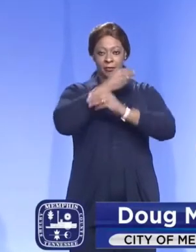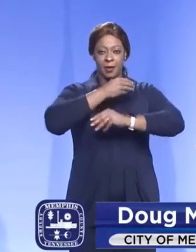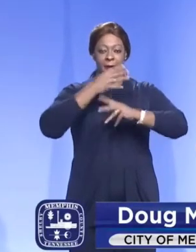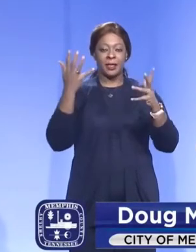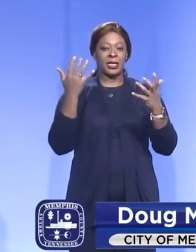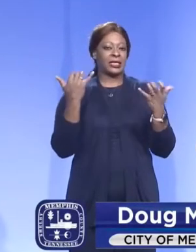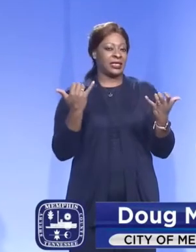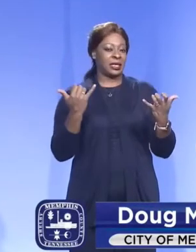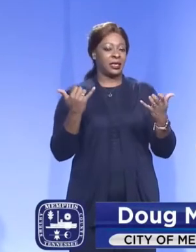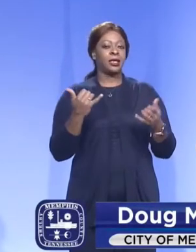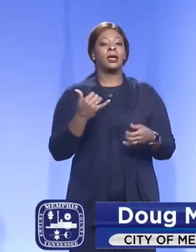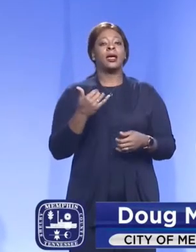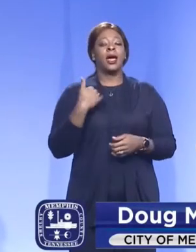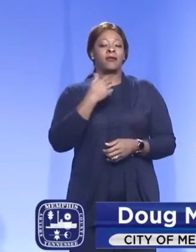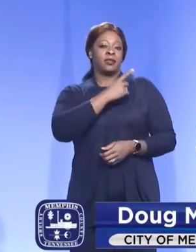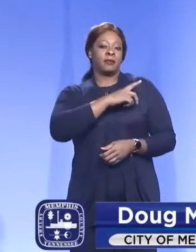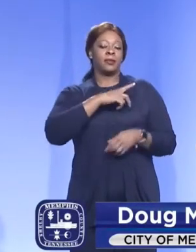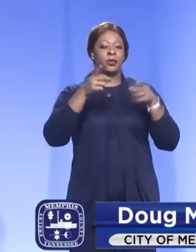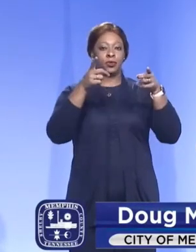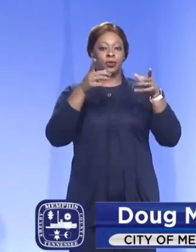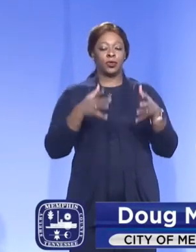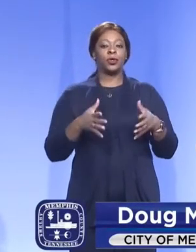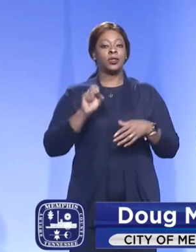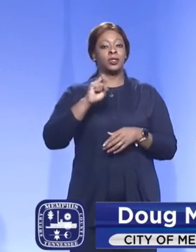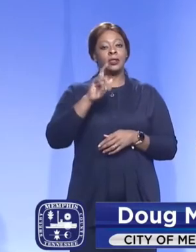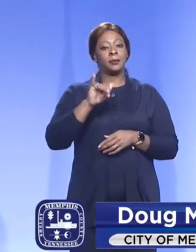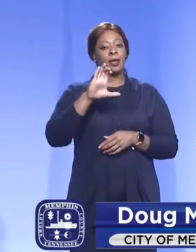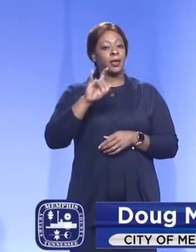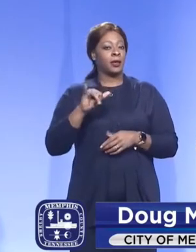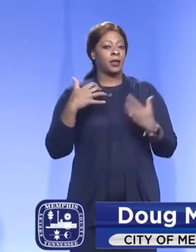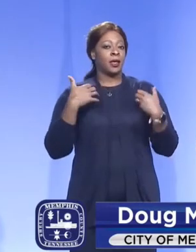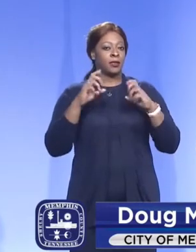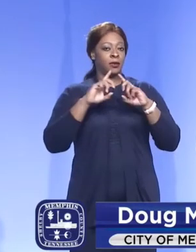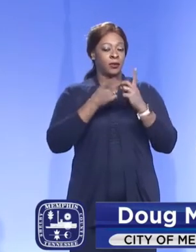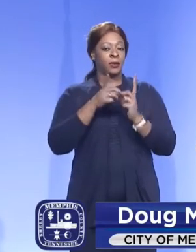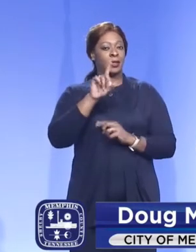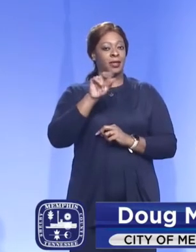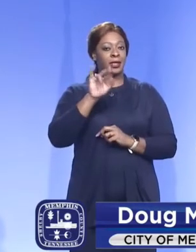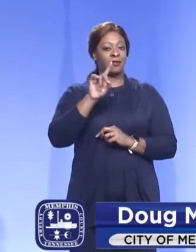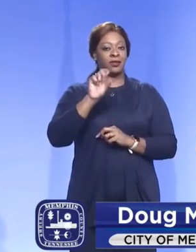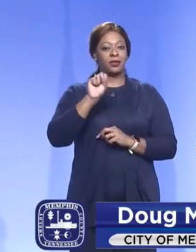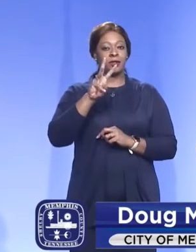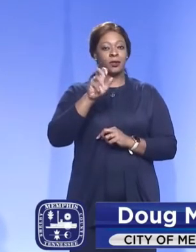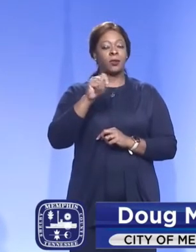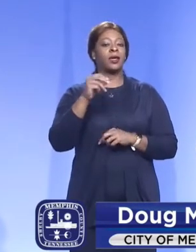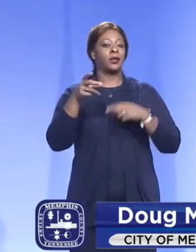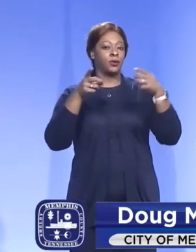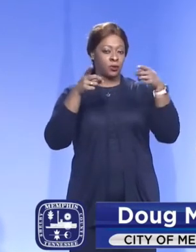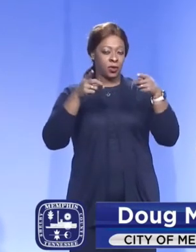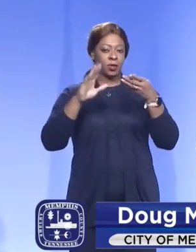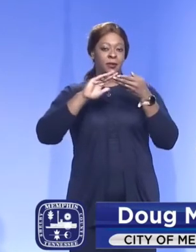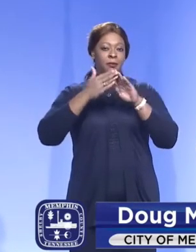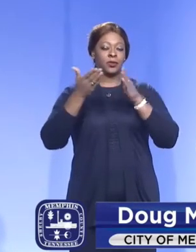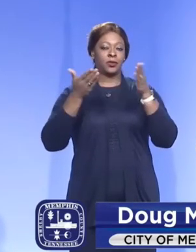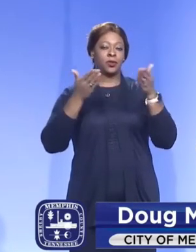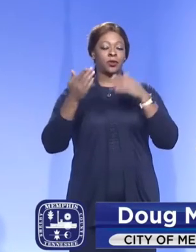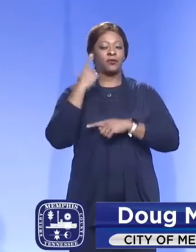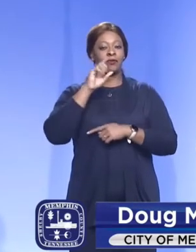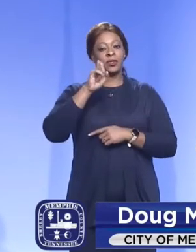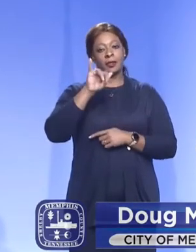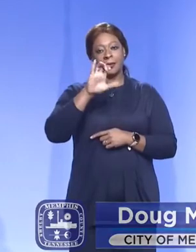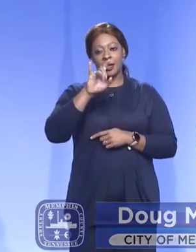today, and I'm joined with the Deputy Director of Shelby County Health Department, Mr. David Sweat, and also the Director of Community Services for Shelby